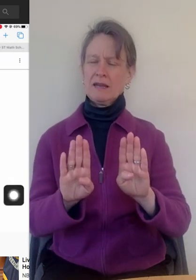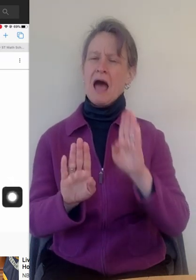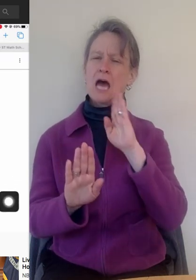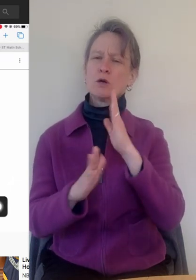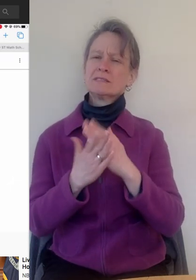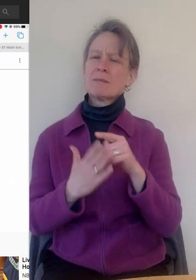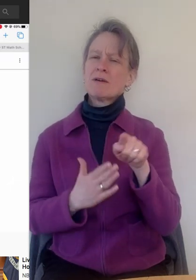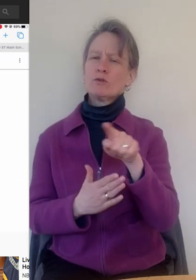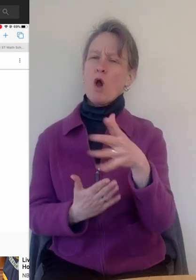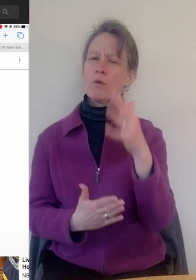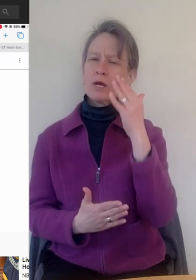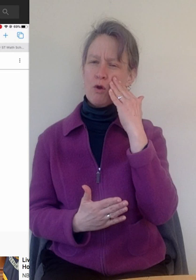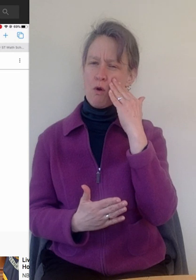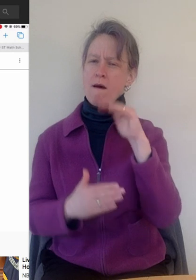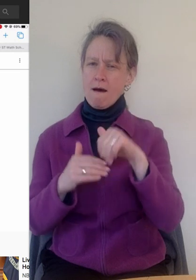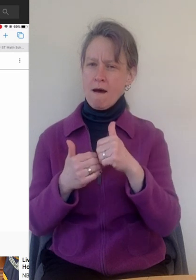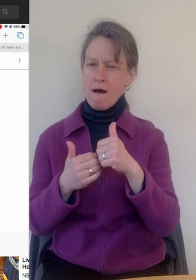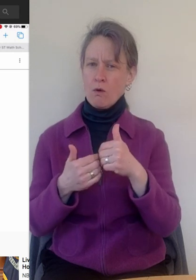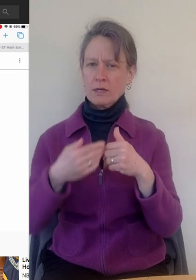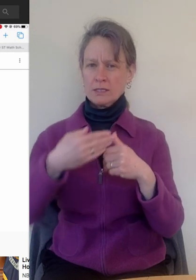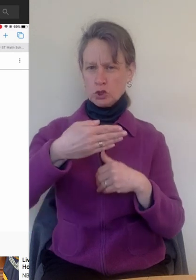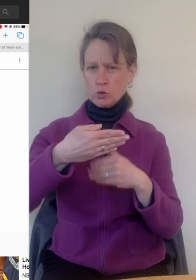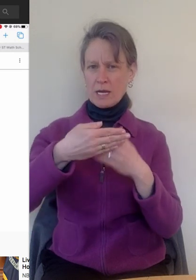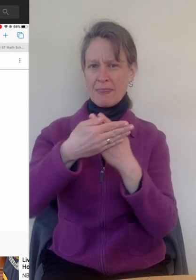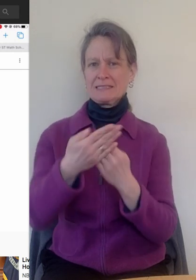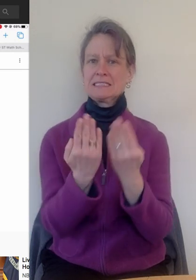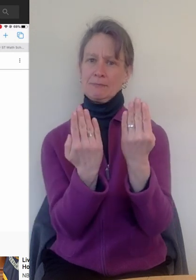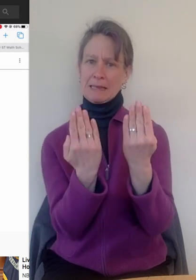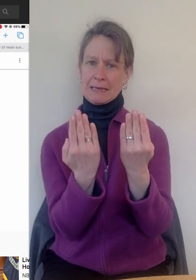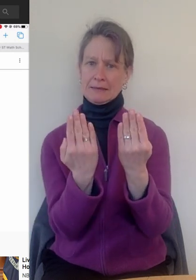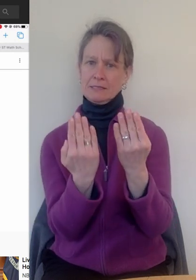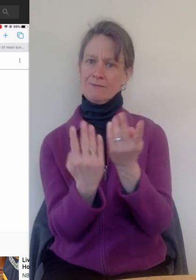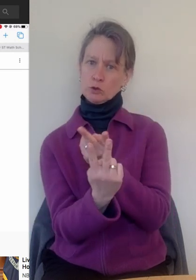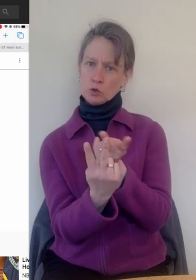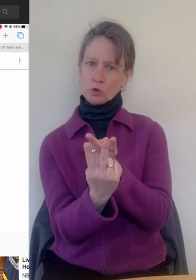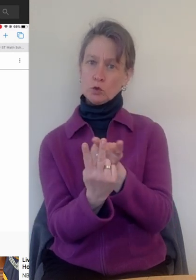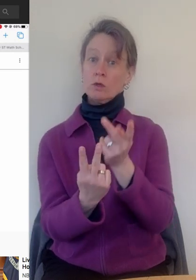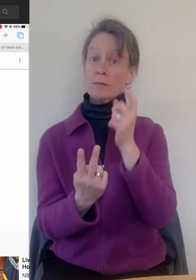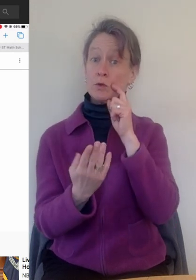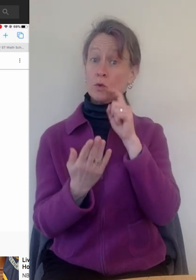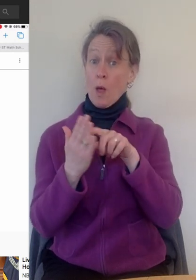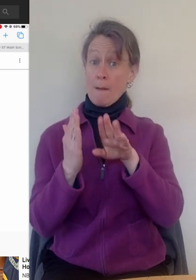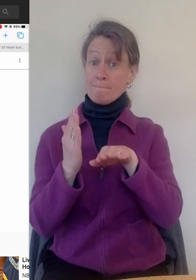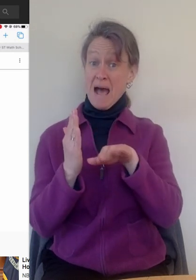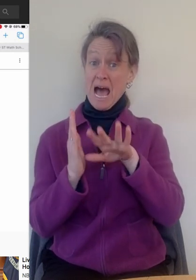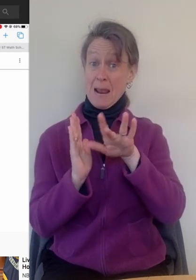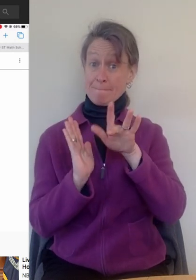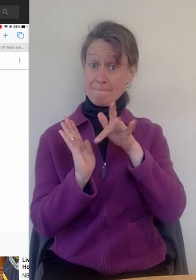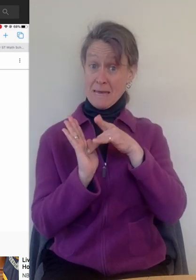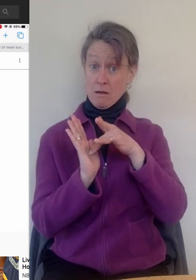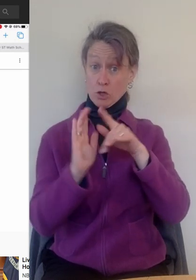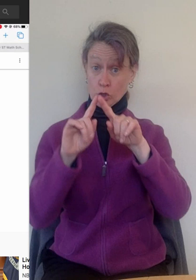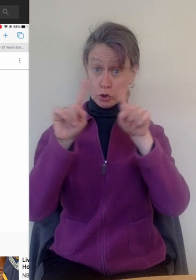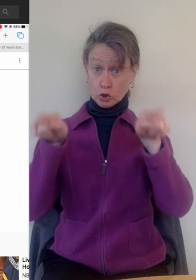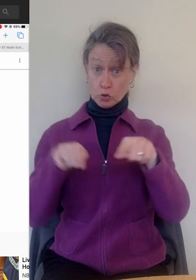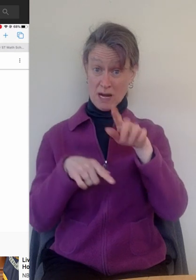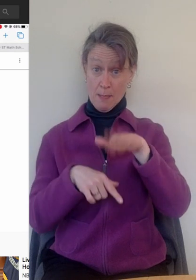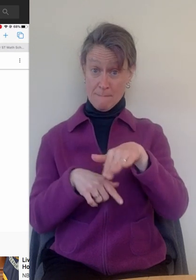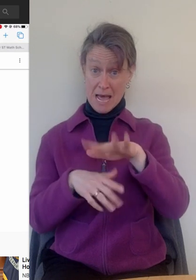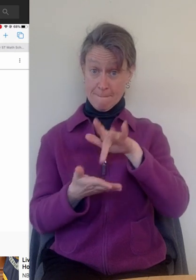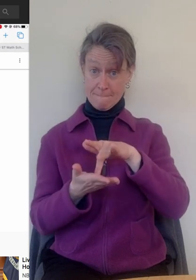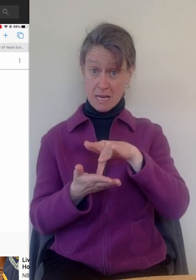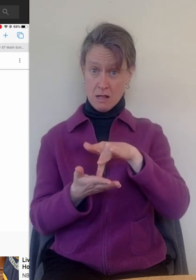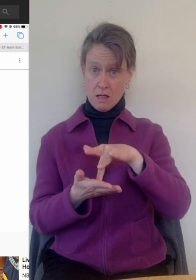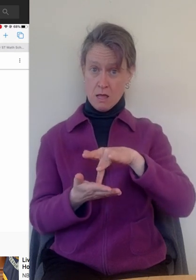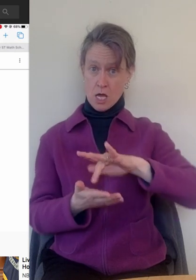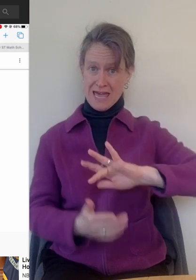this already, but what you're going to do is in the bottom middle of your screen, you're going to need